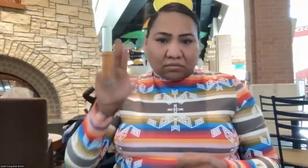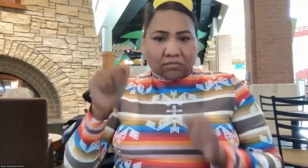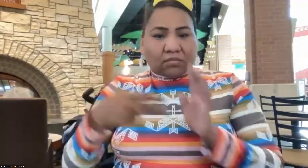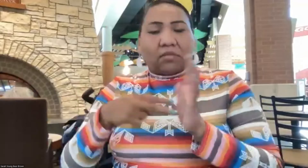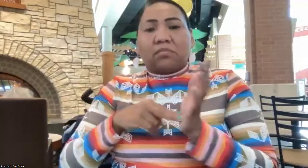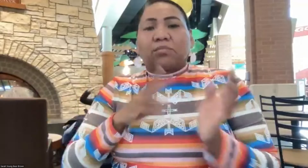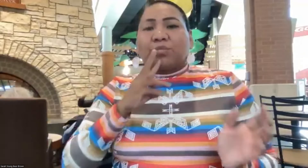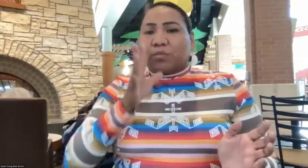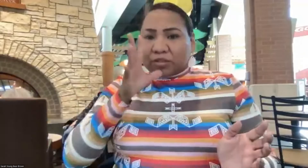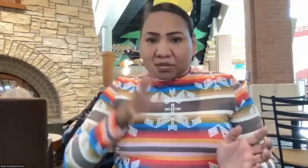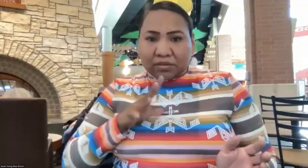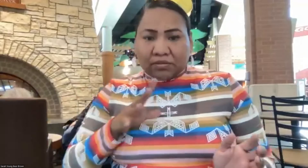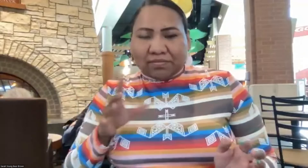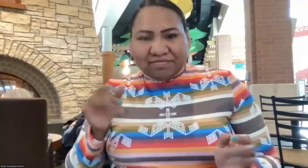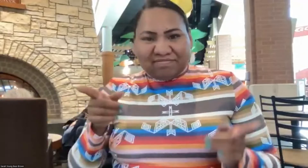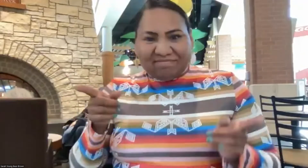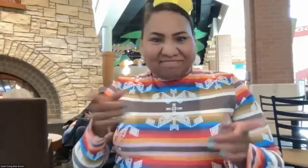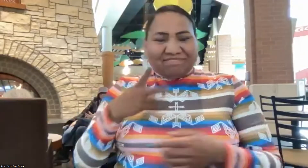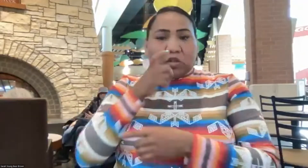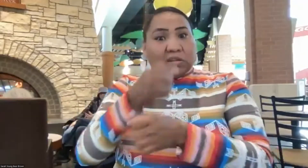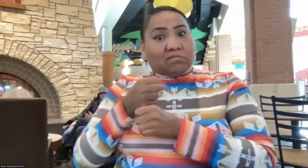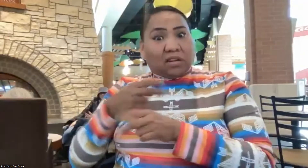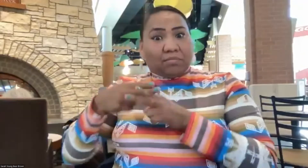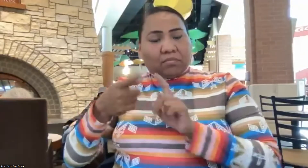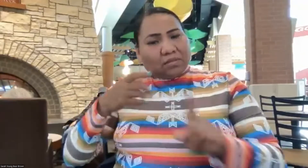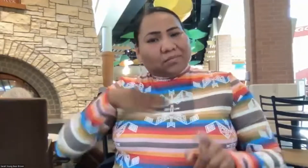daughter's name is Wespa, which means red woman.